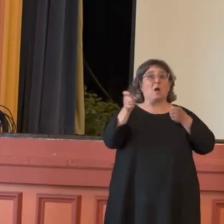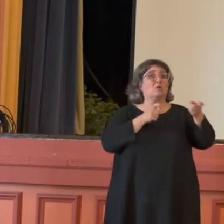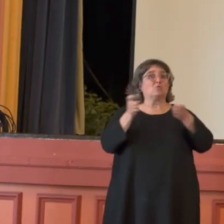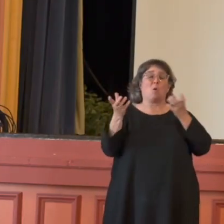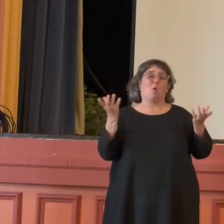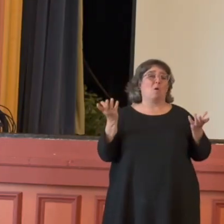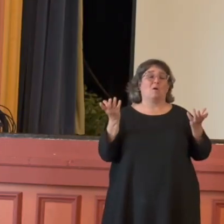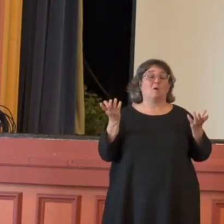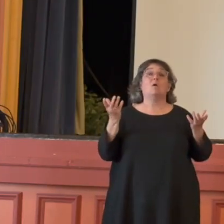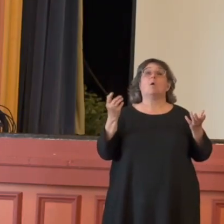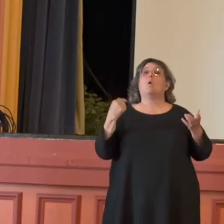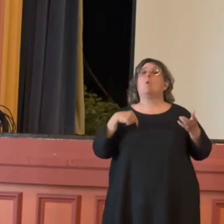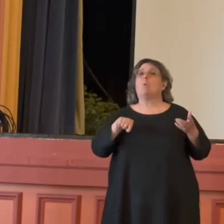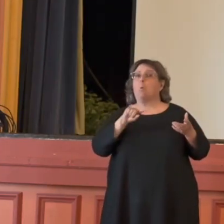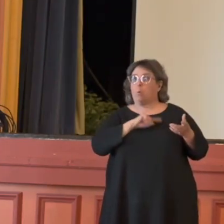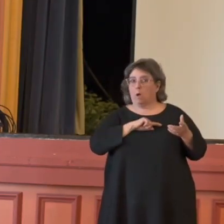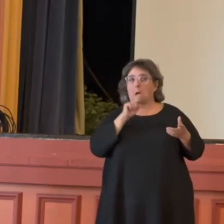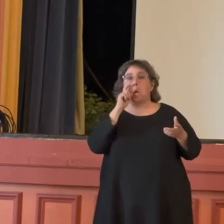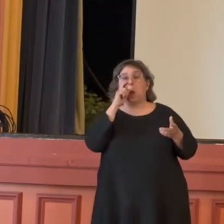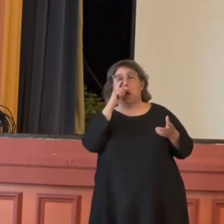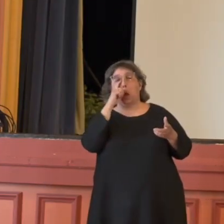Yes, so we are,